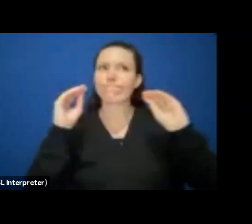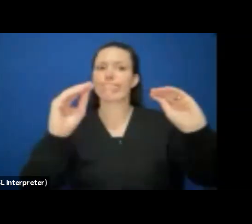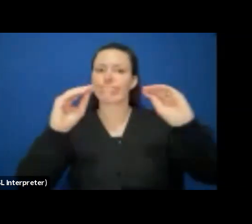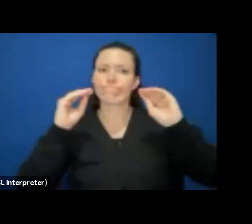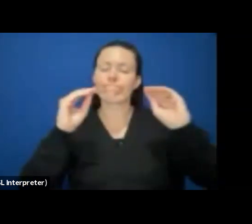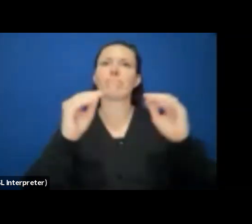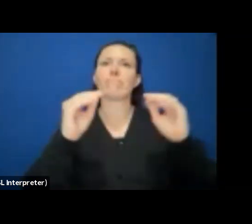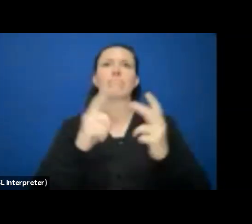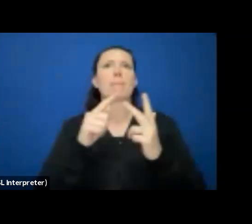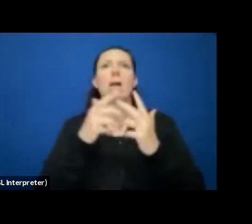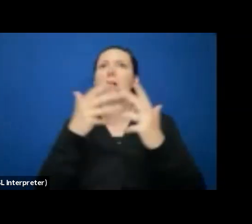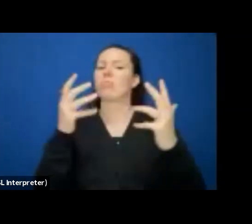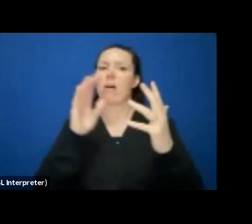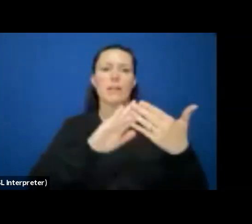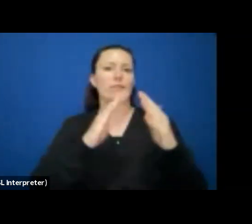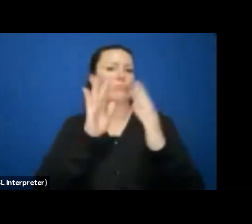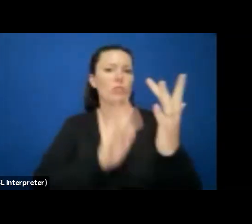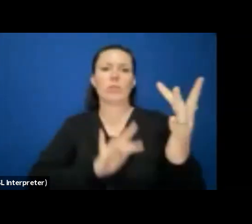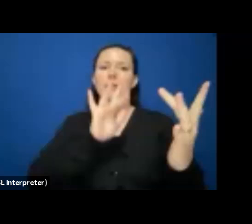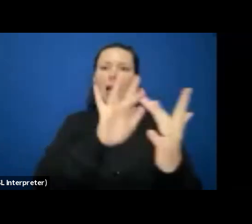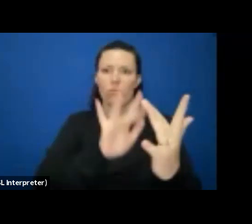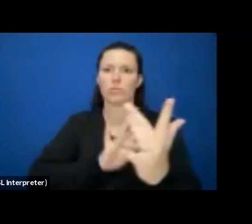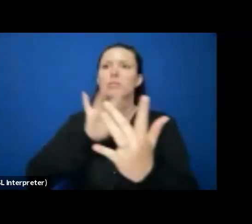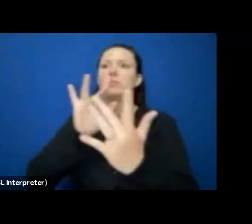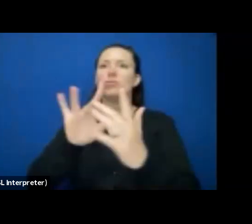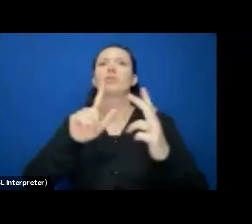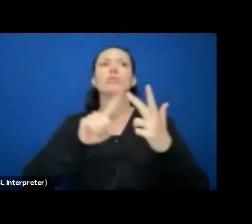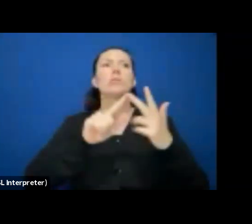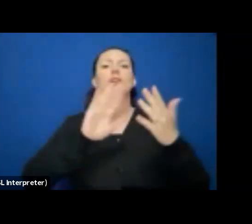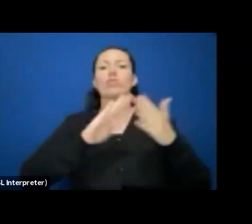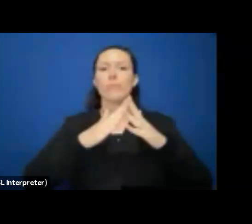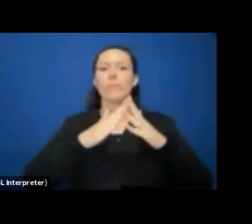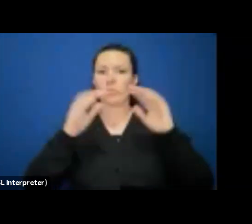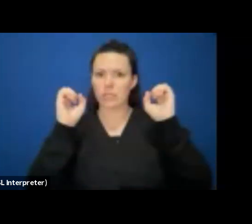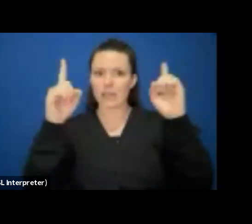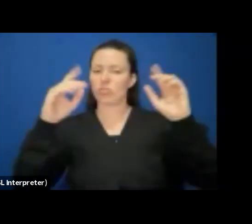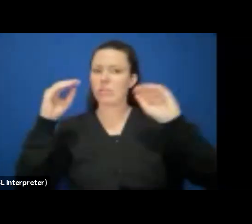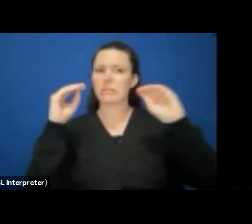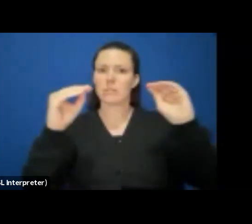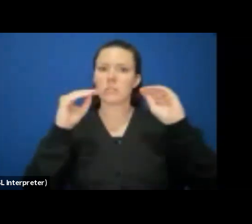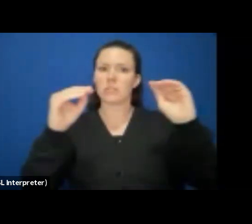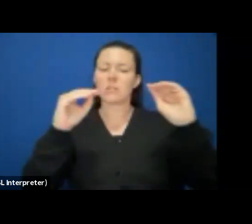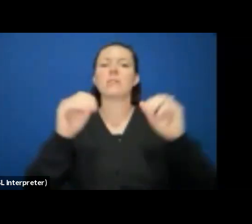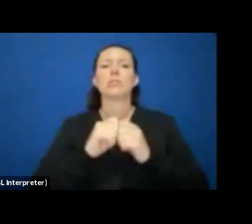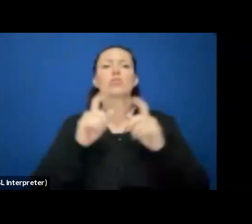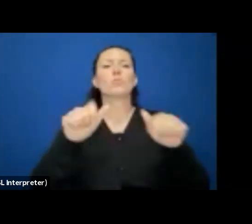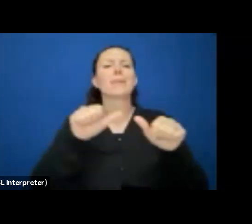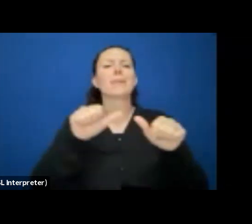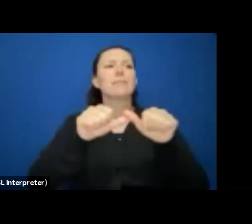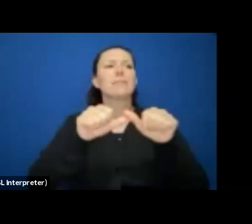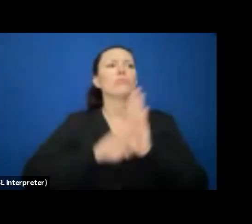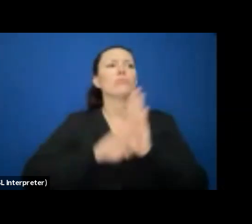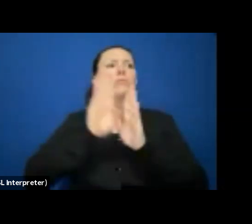outreach, community outreach, community education to continue, working on those partnerships to work as a